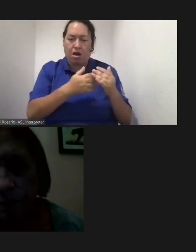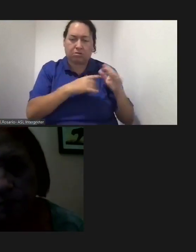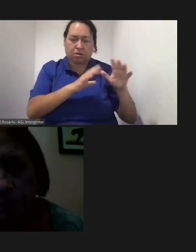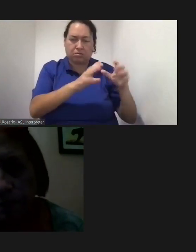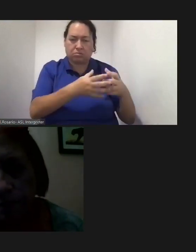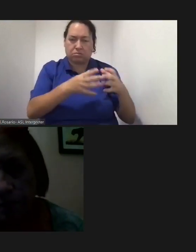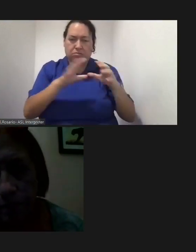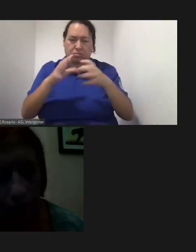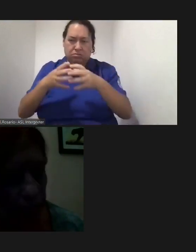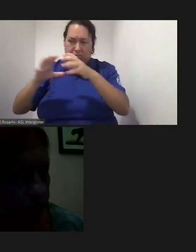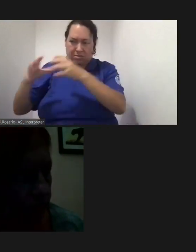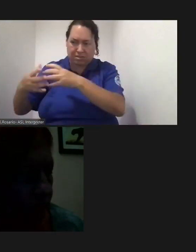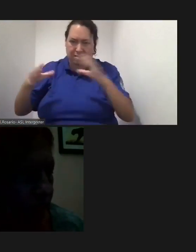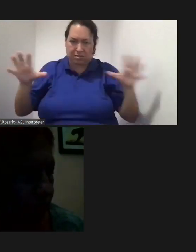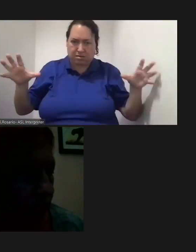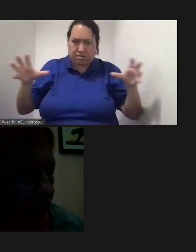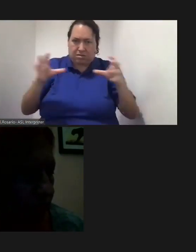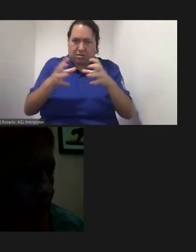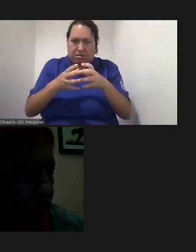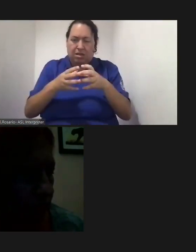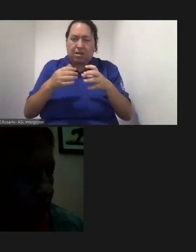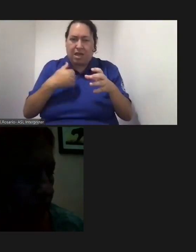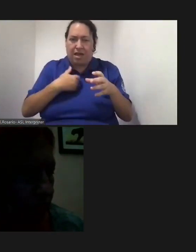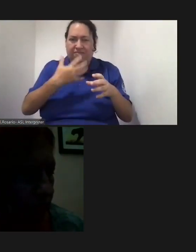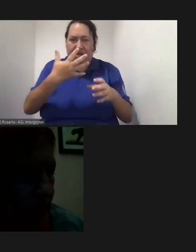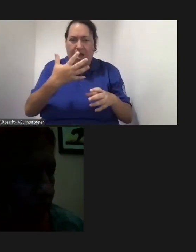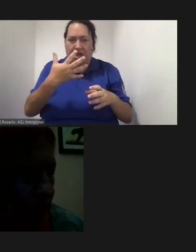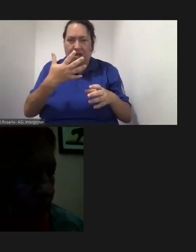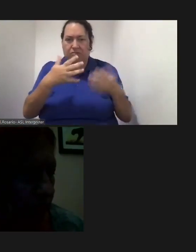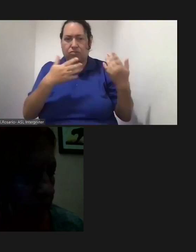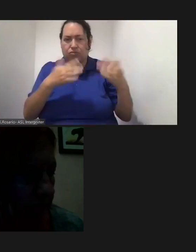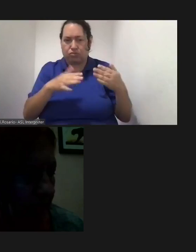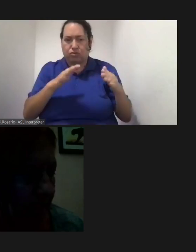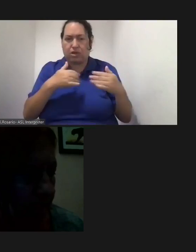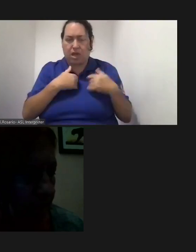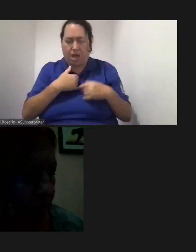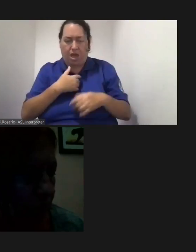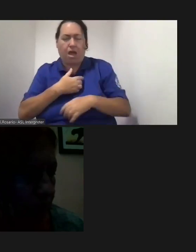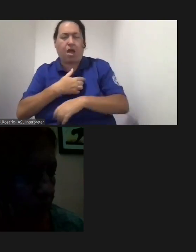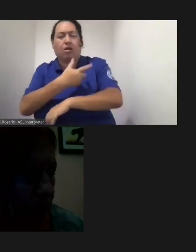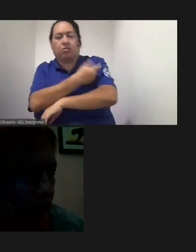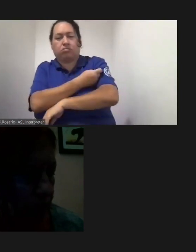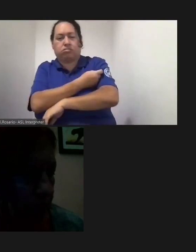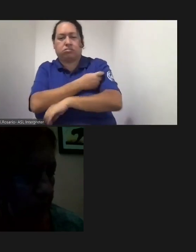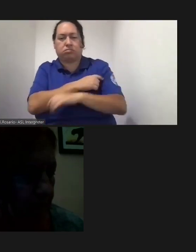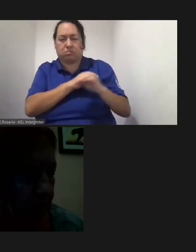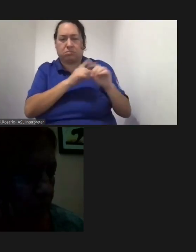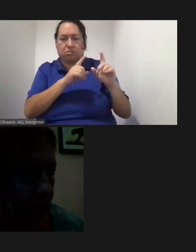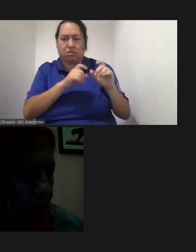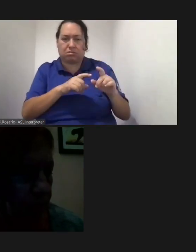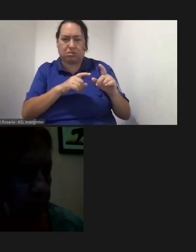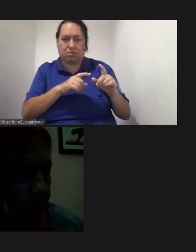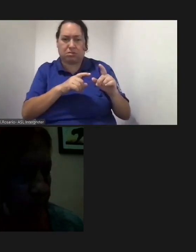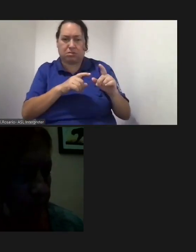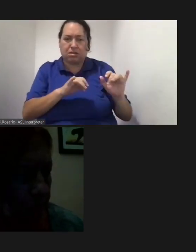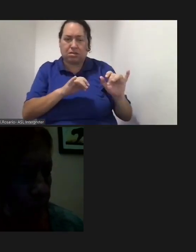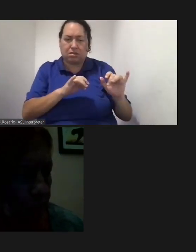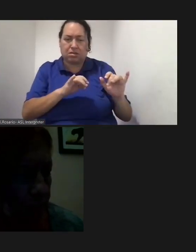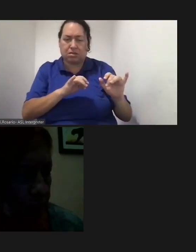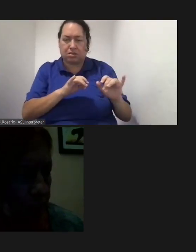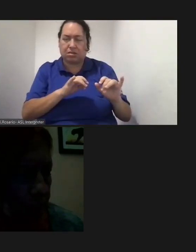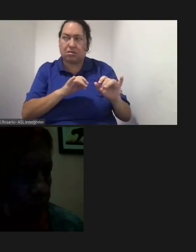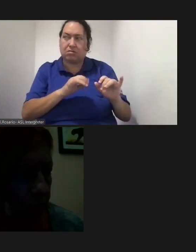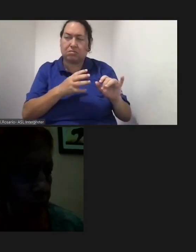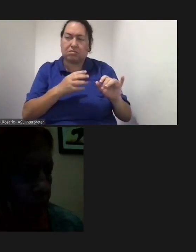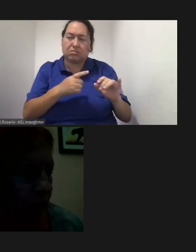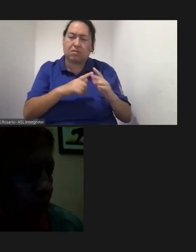are 5 that had at least their first shot, yet still tested positive. So I mentioned earlier that since the beginning of the